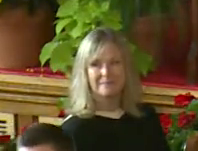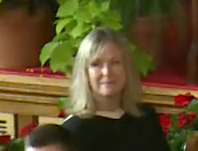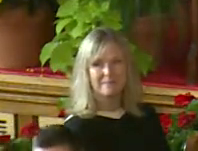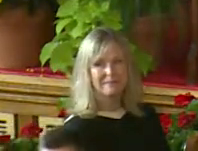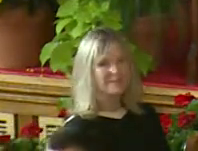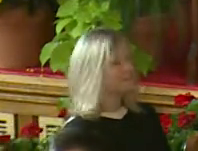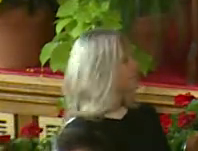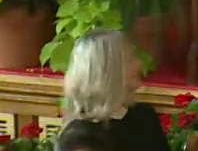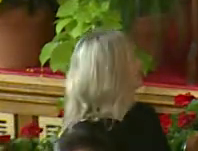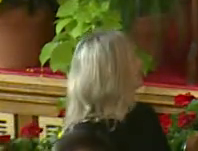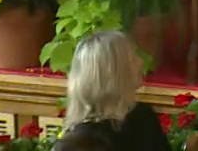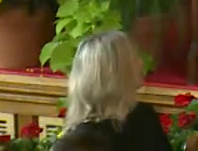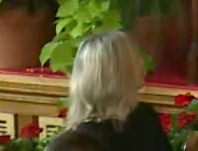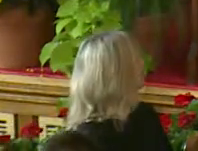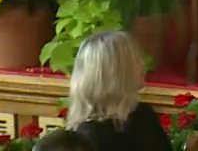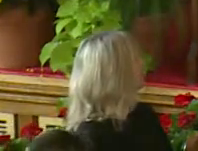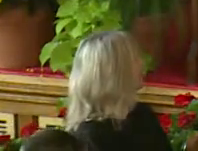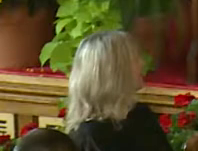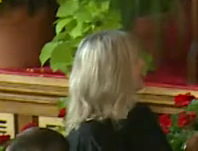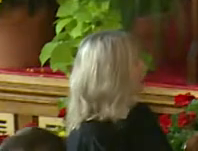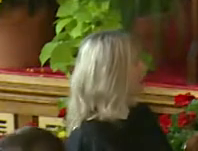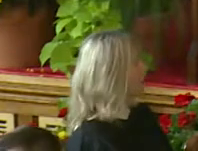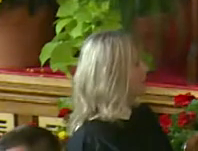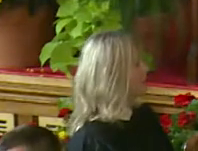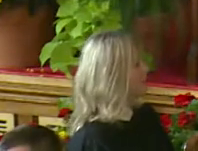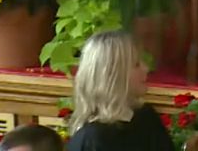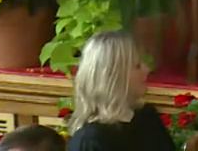Yeah. Andrew Matthew Hun. Yeah,